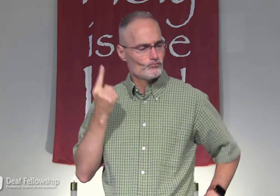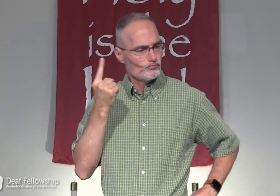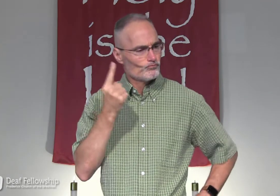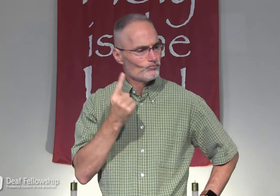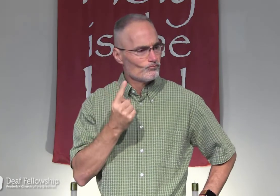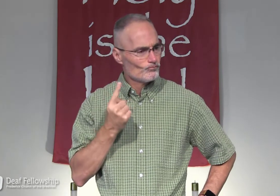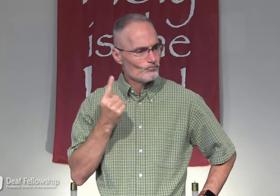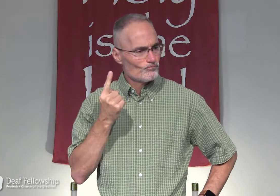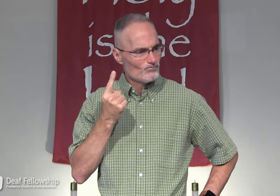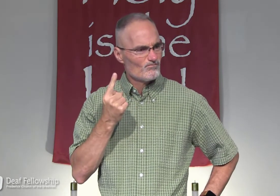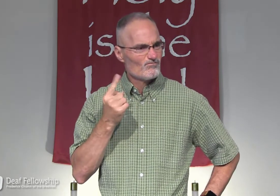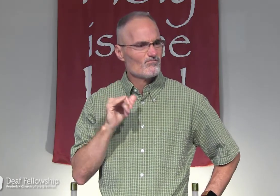And if that doesn't happen,